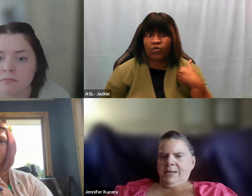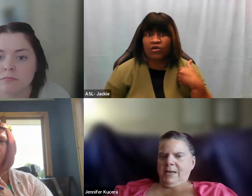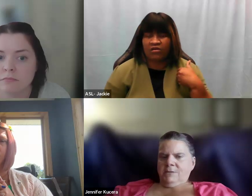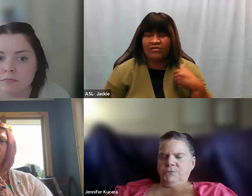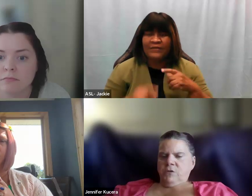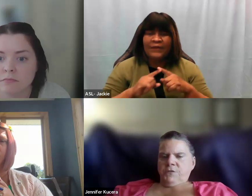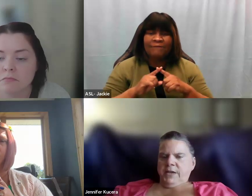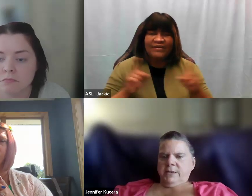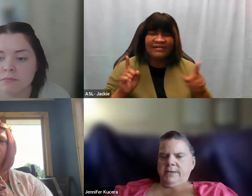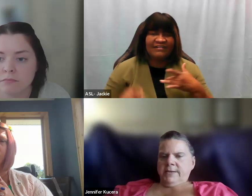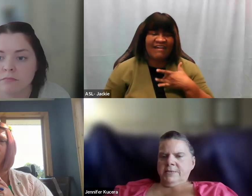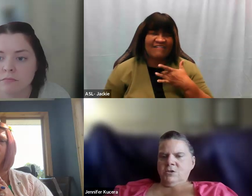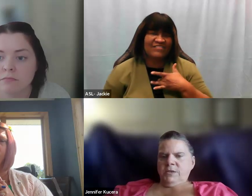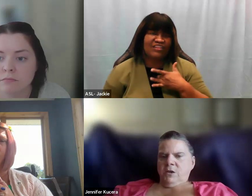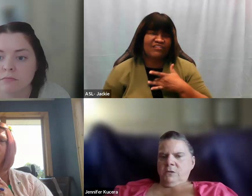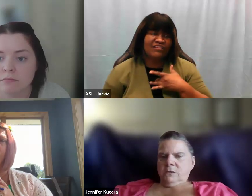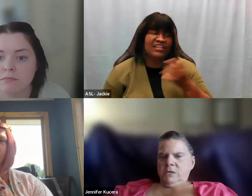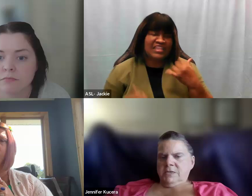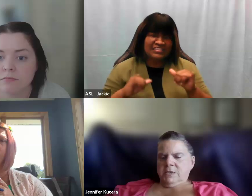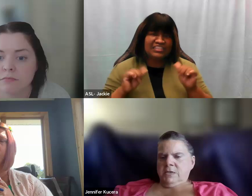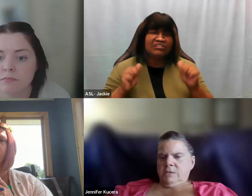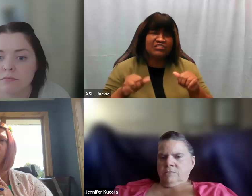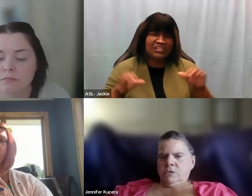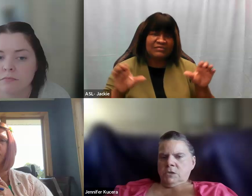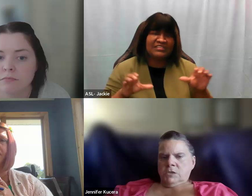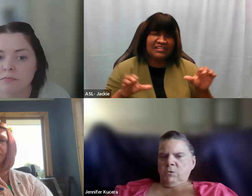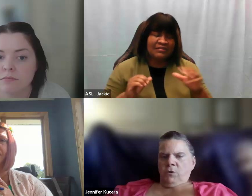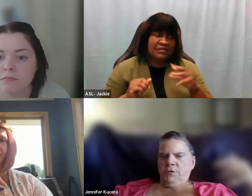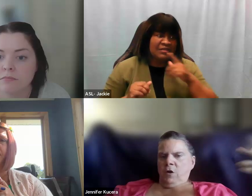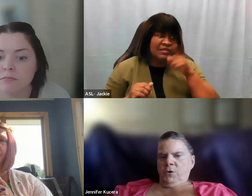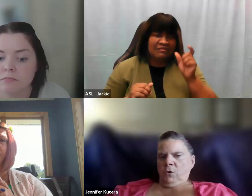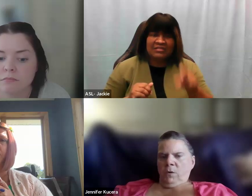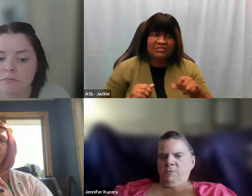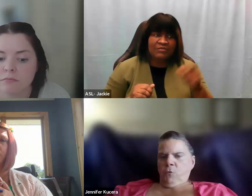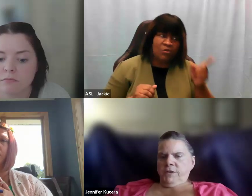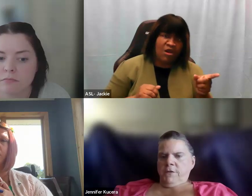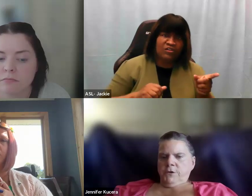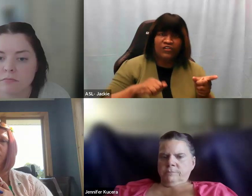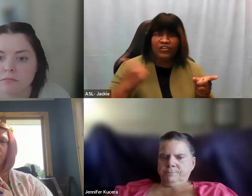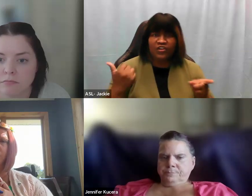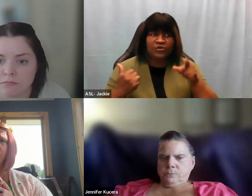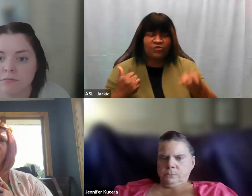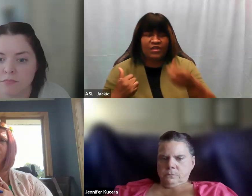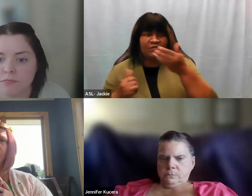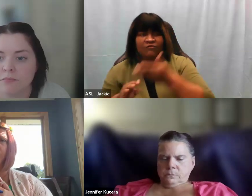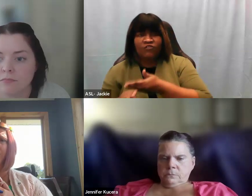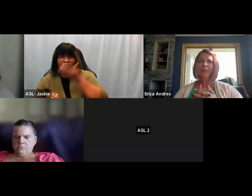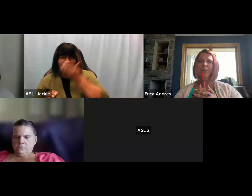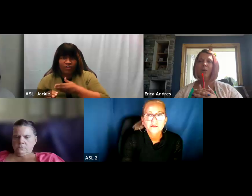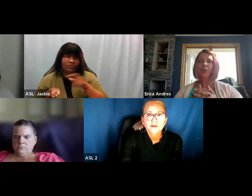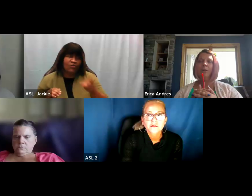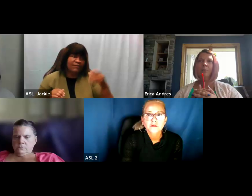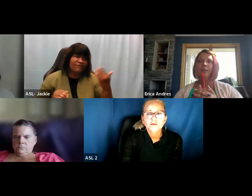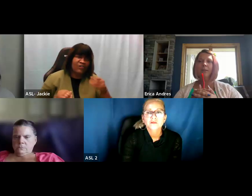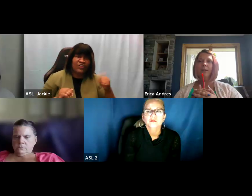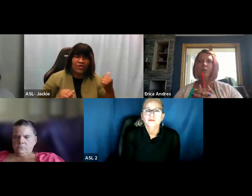But I feel that it can still be done. It doesn't need to be one or the other or one before the other. Right, then